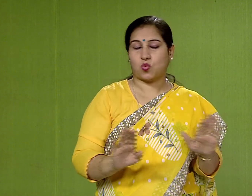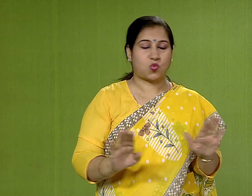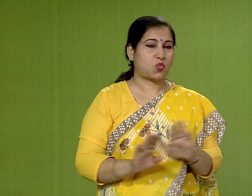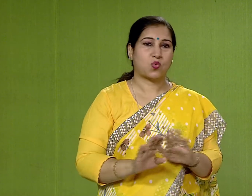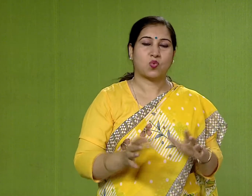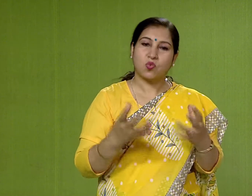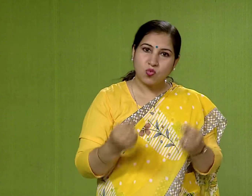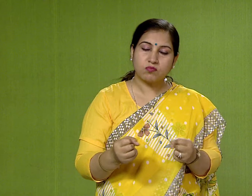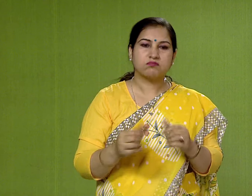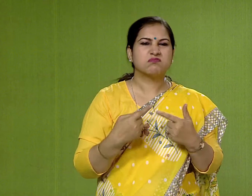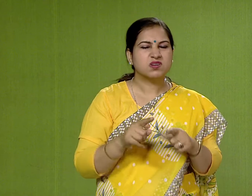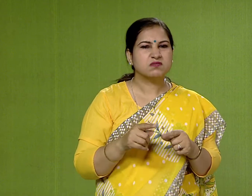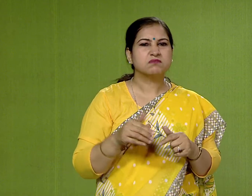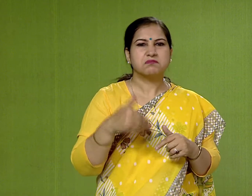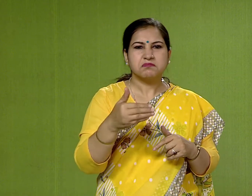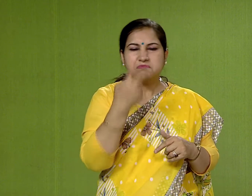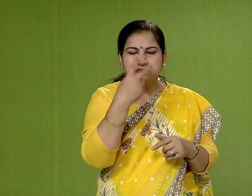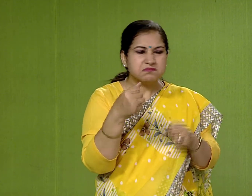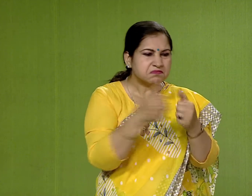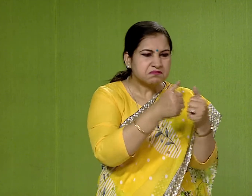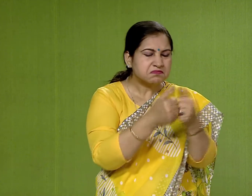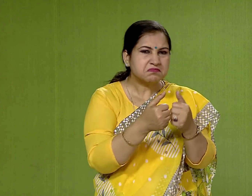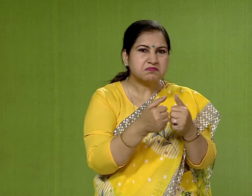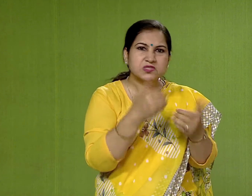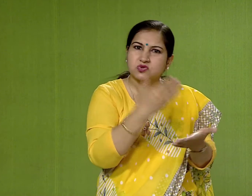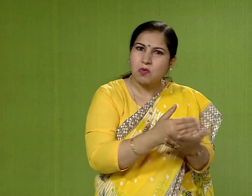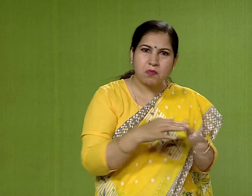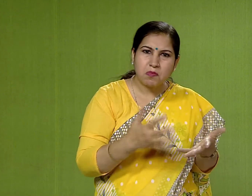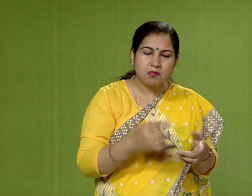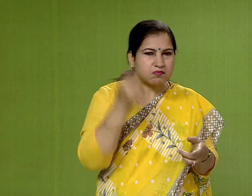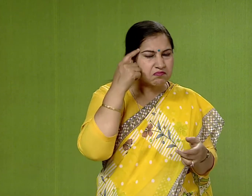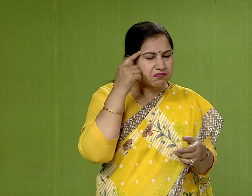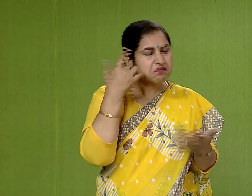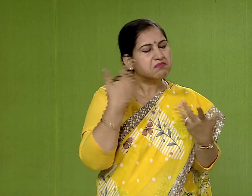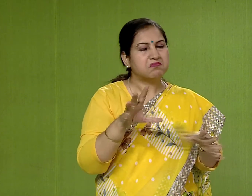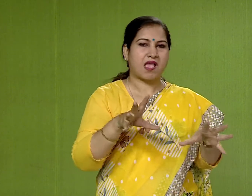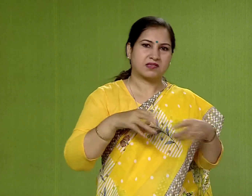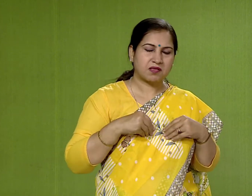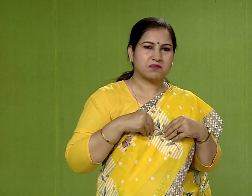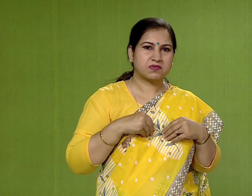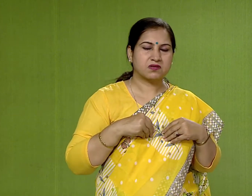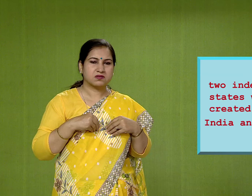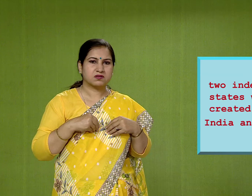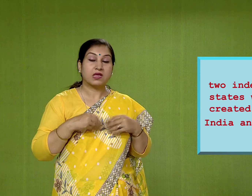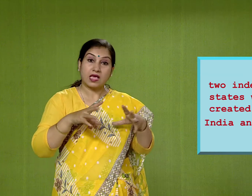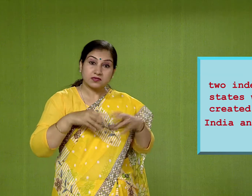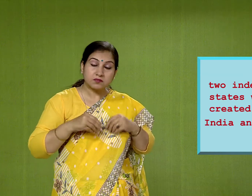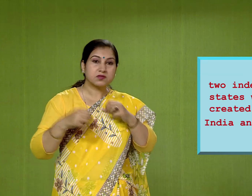later he also agreed to stop violence. And finally, British